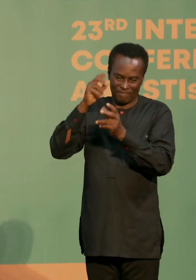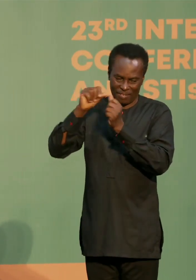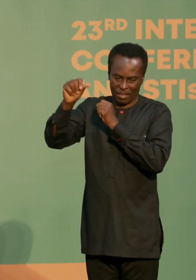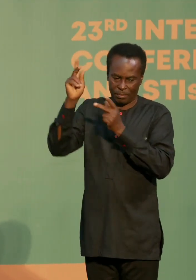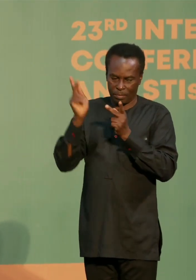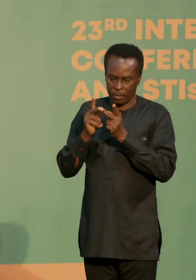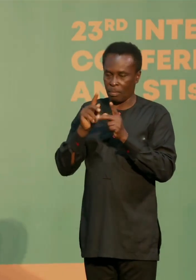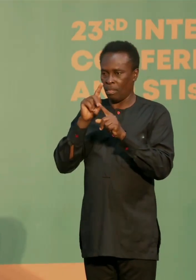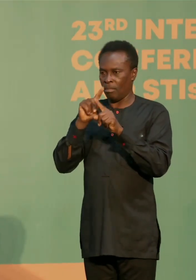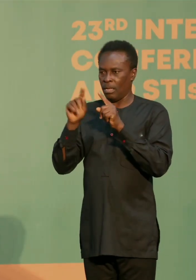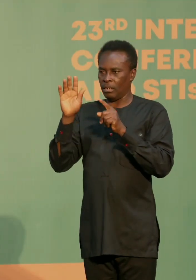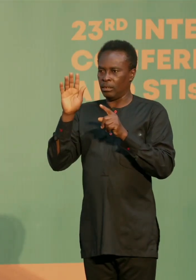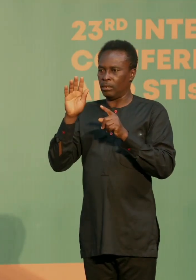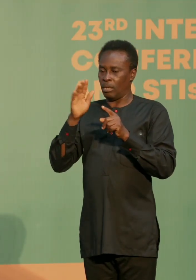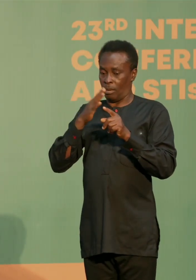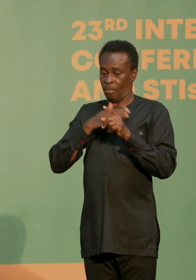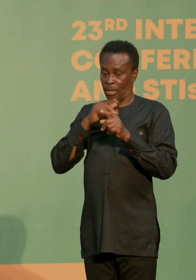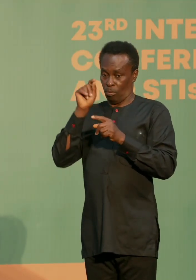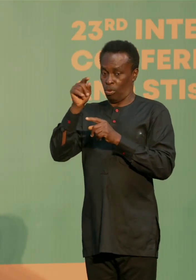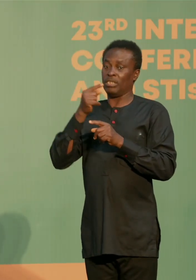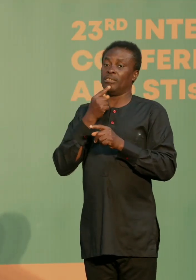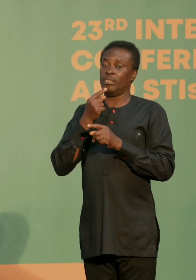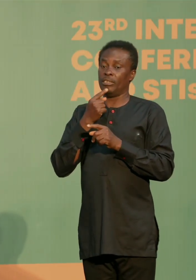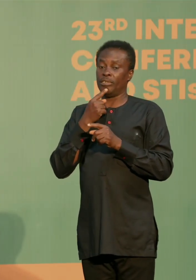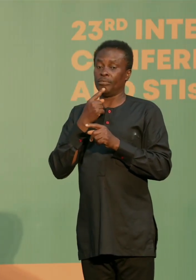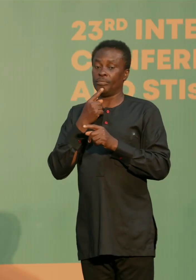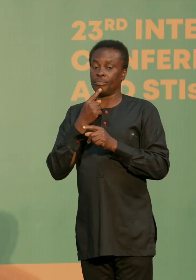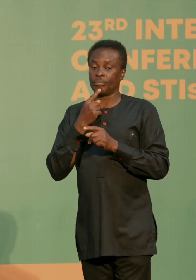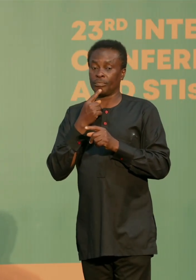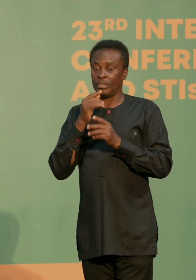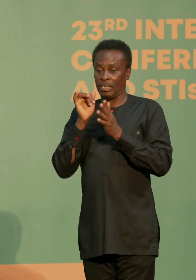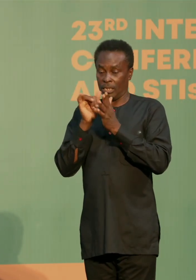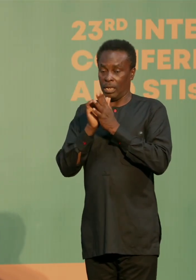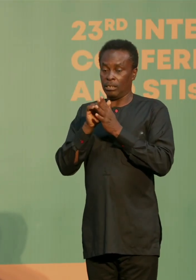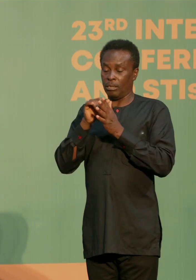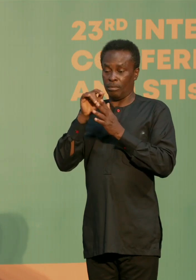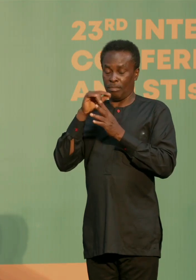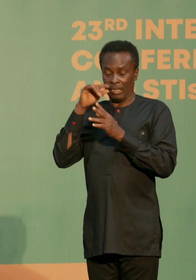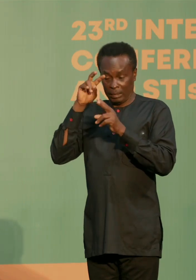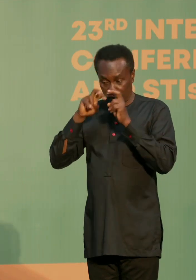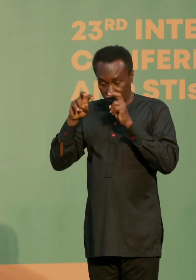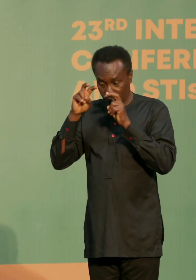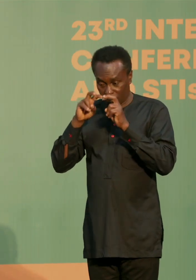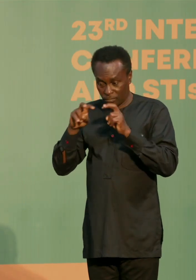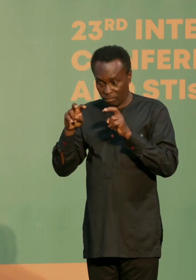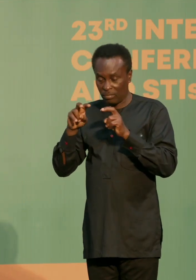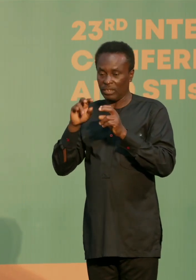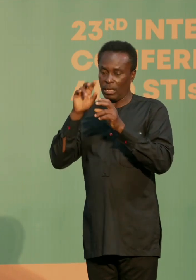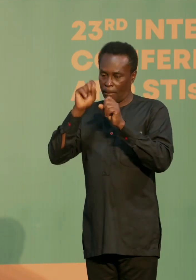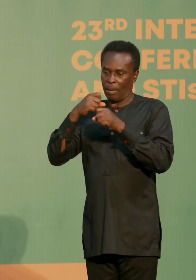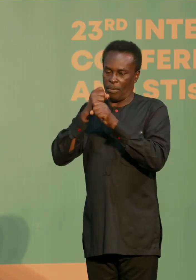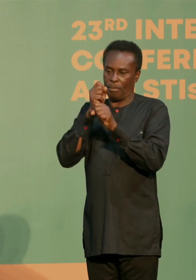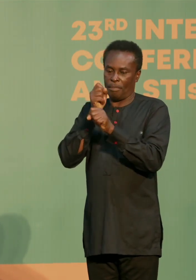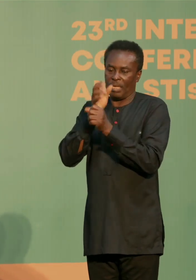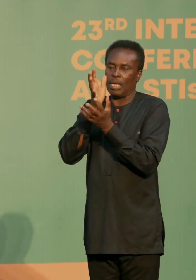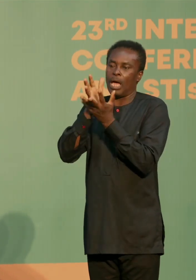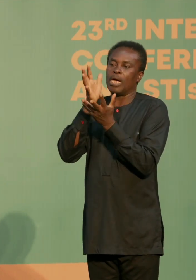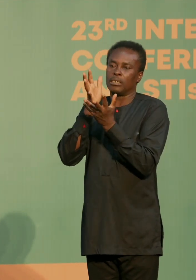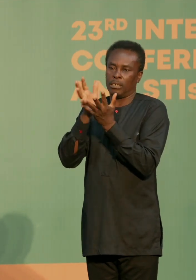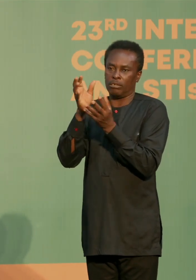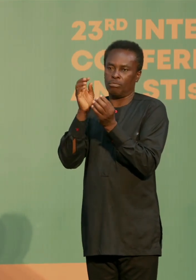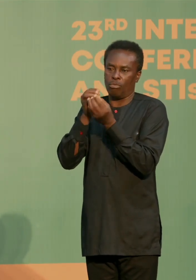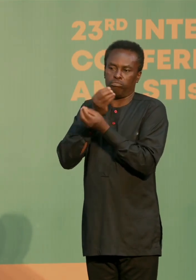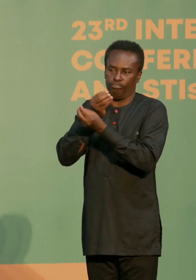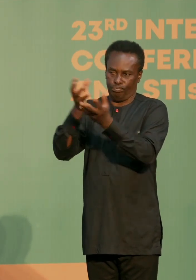exactly my point, the design for us to do studies on visual inspection was so that we can access a more affordable